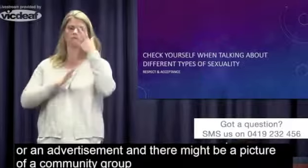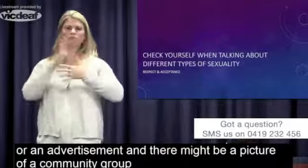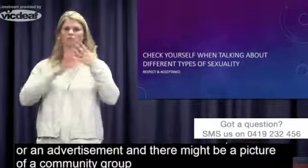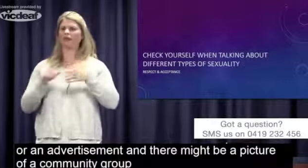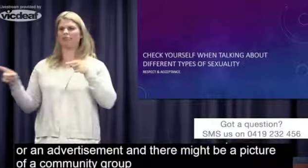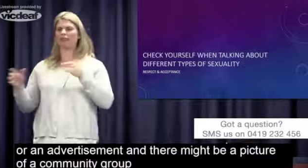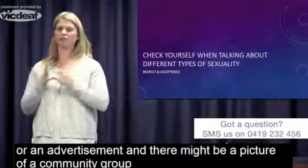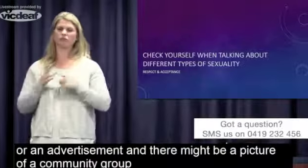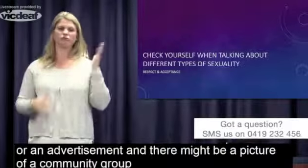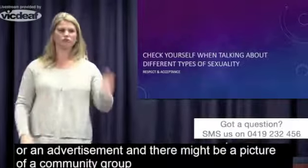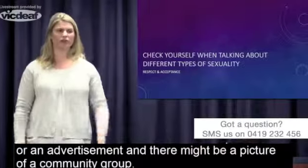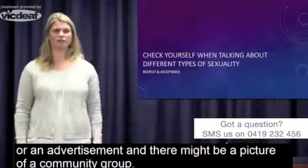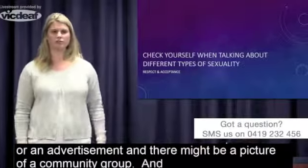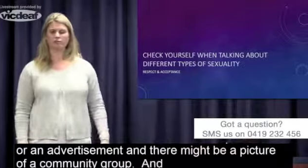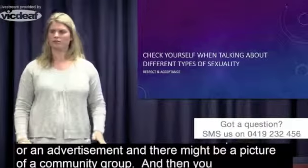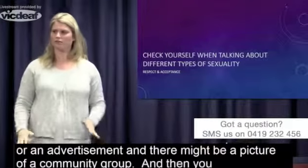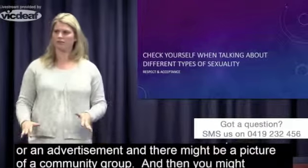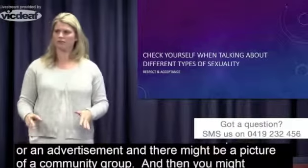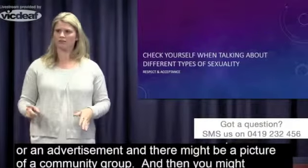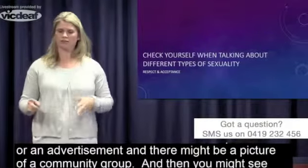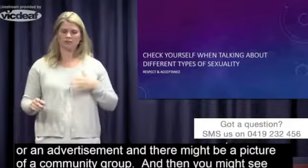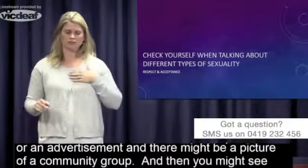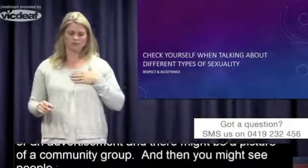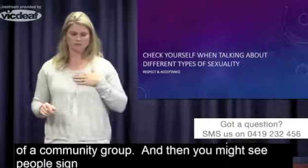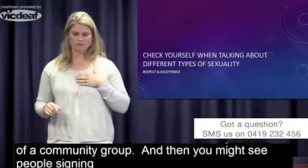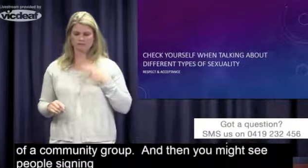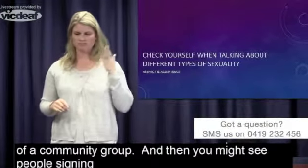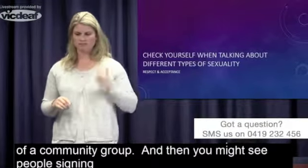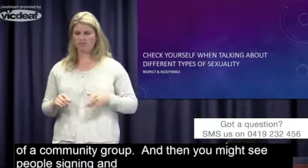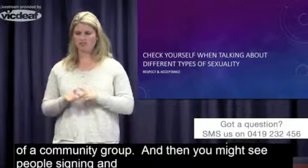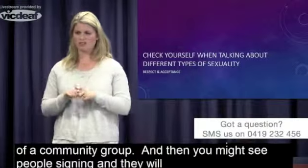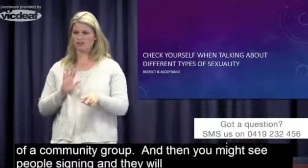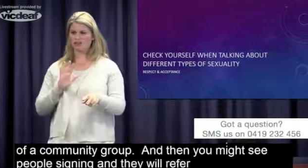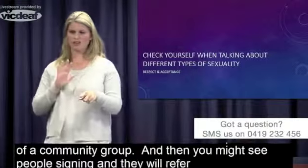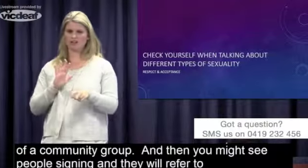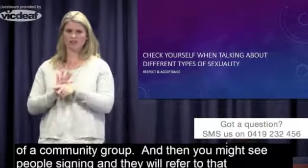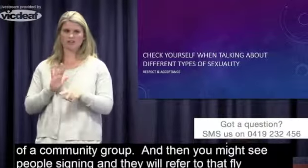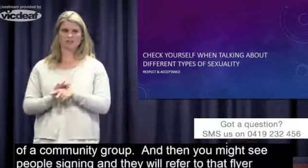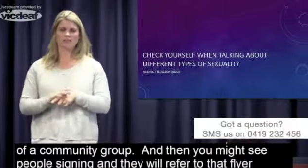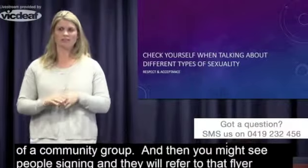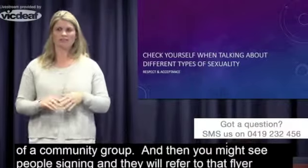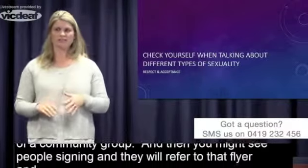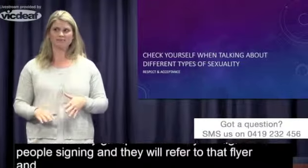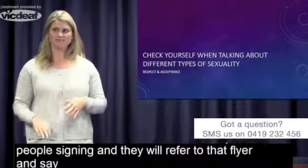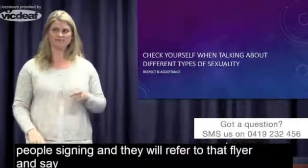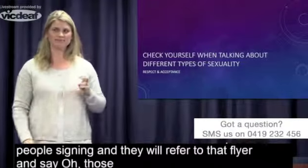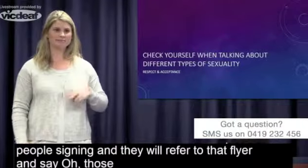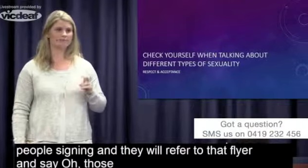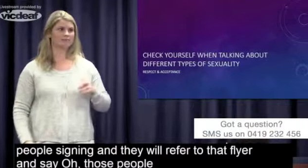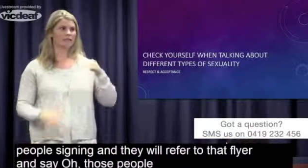And then you might see people signing, and they'll refer to that flyer and say, oh, those people are so straight, and have a really